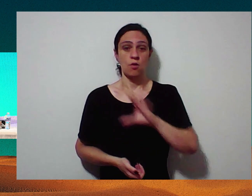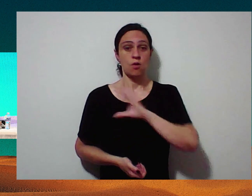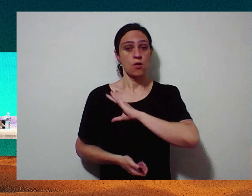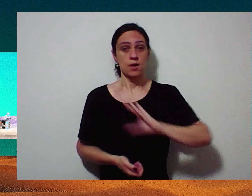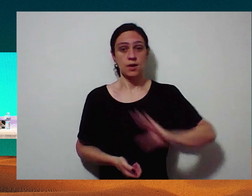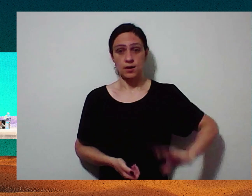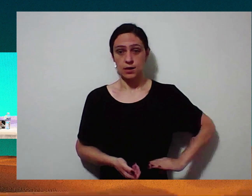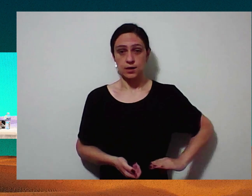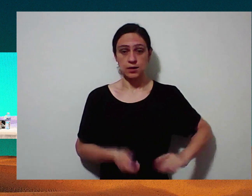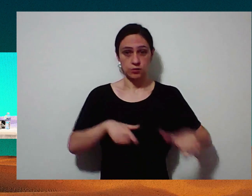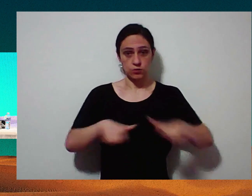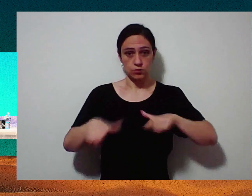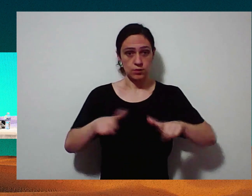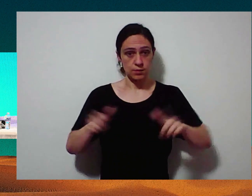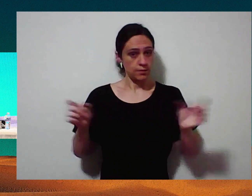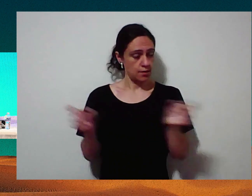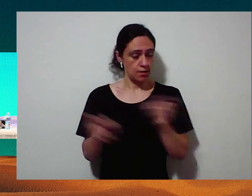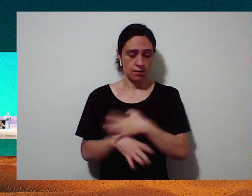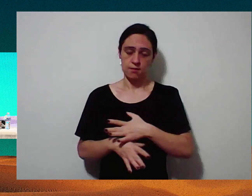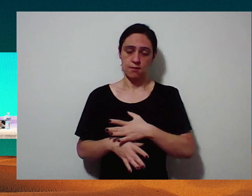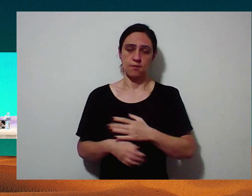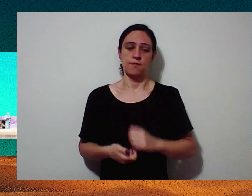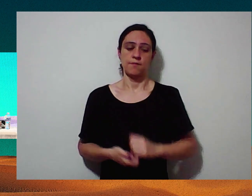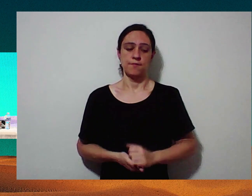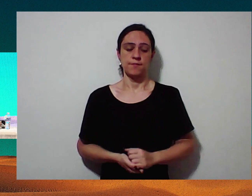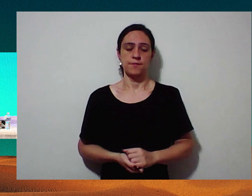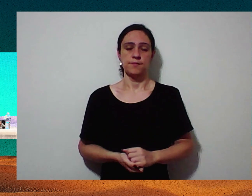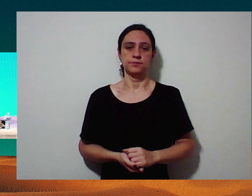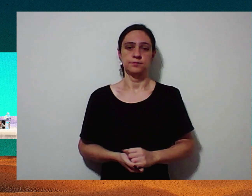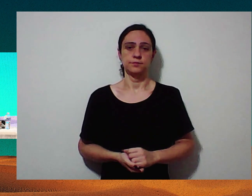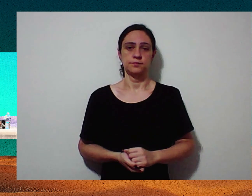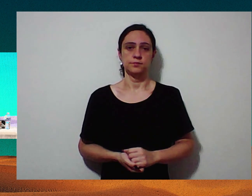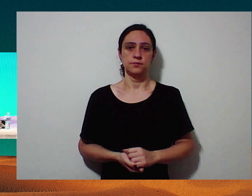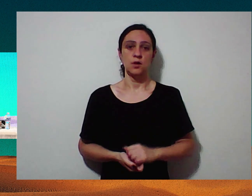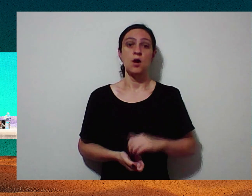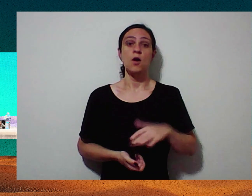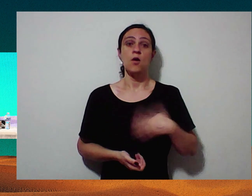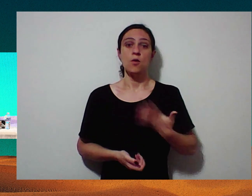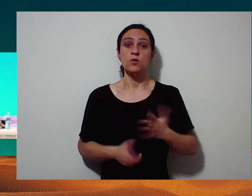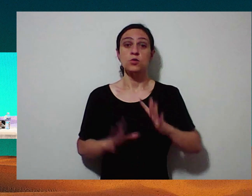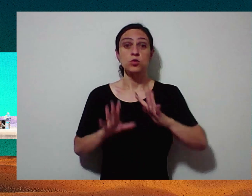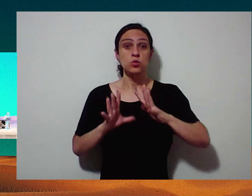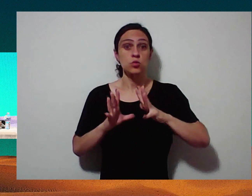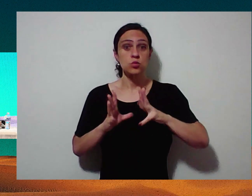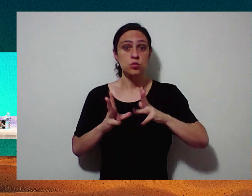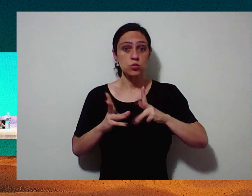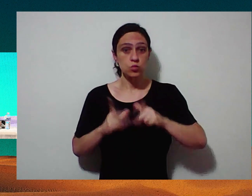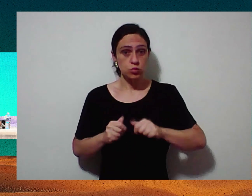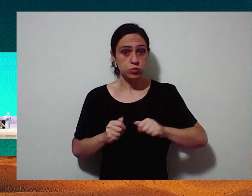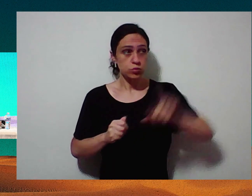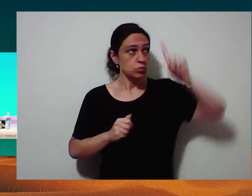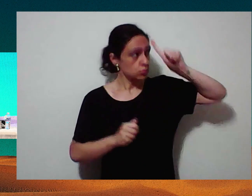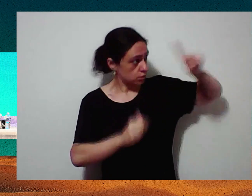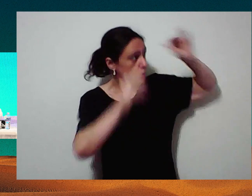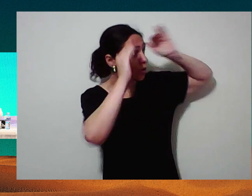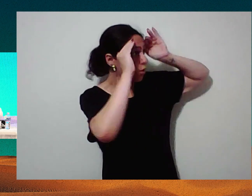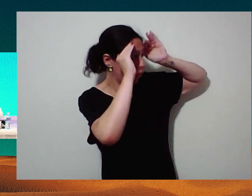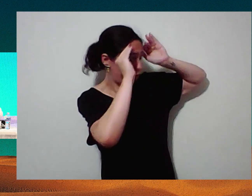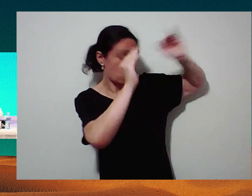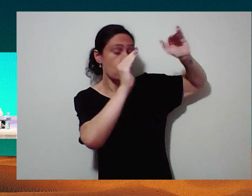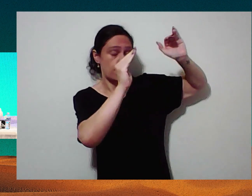that the work of Christ will be done. Quando tudo já está debaixo do seu encabeçamento, When everything is under his